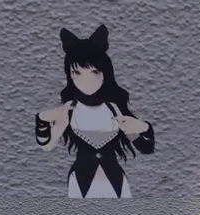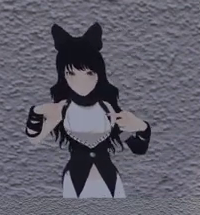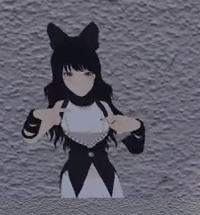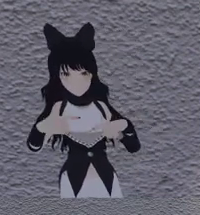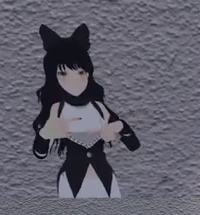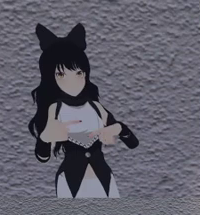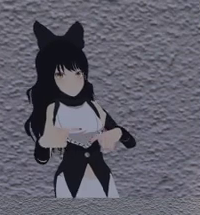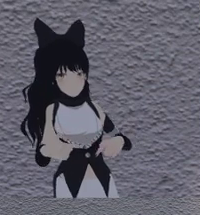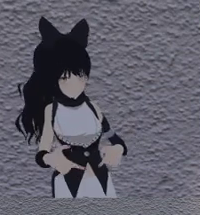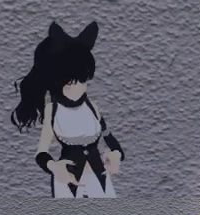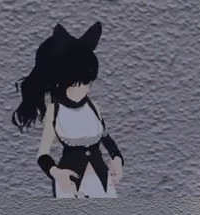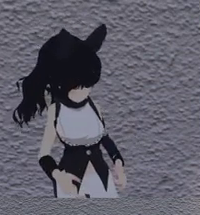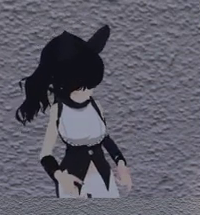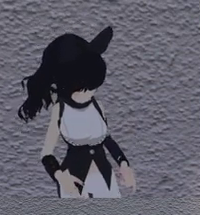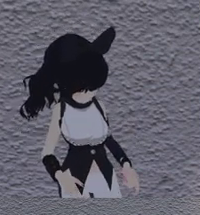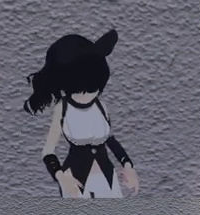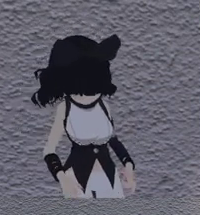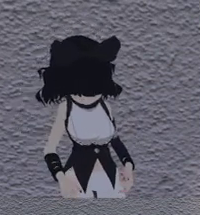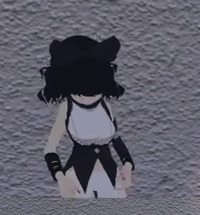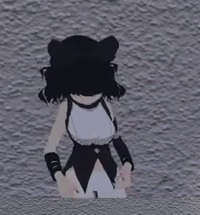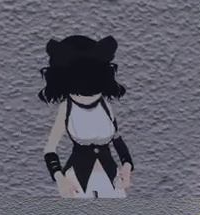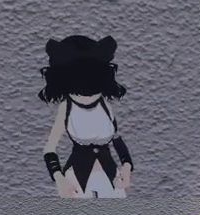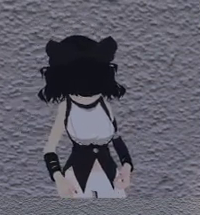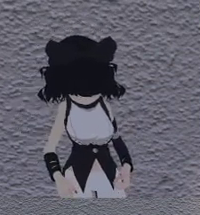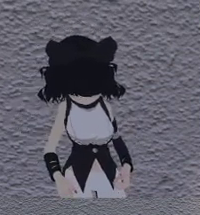half. How could you do that? Yeah.